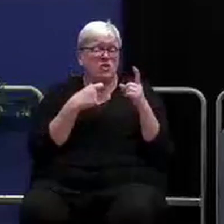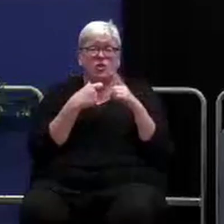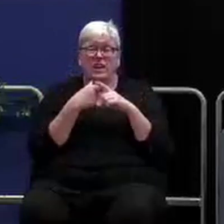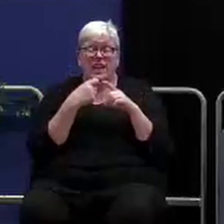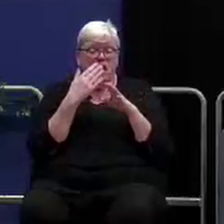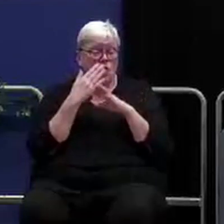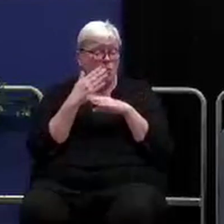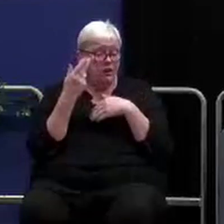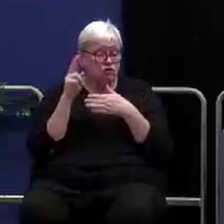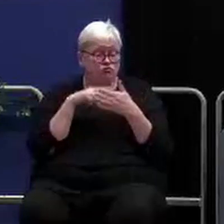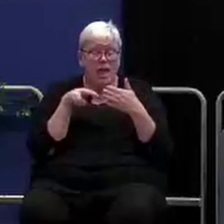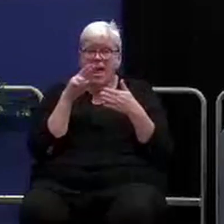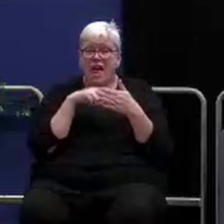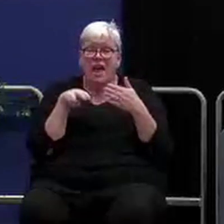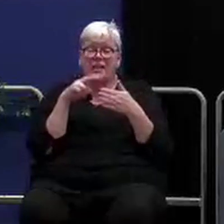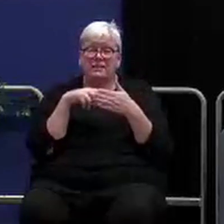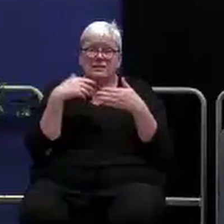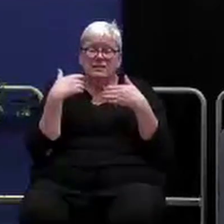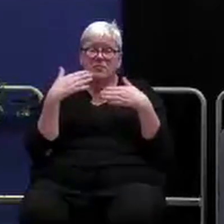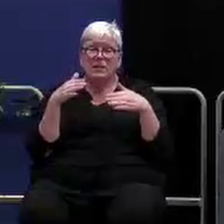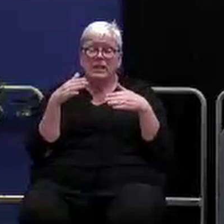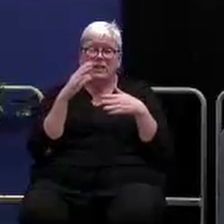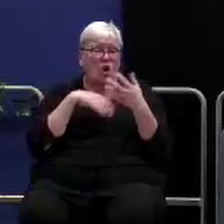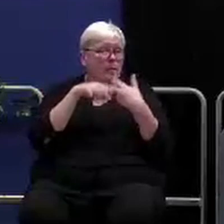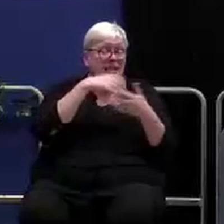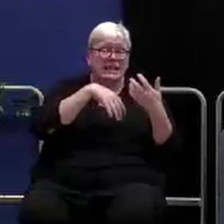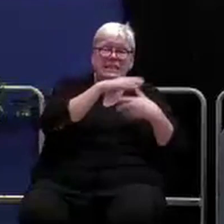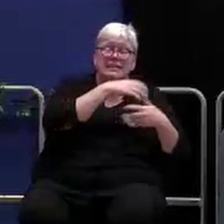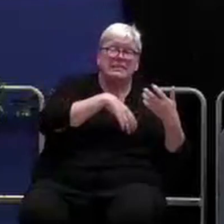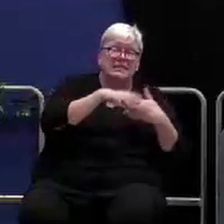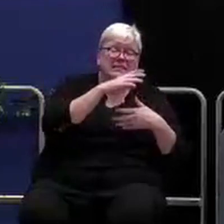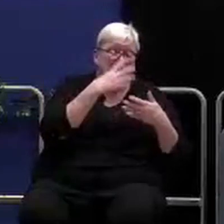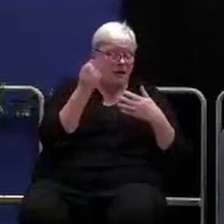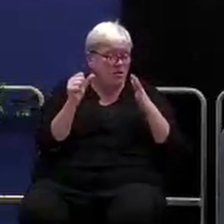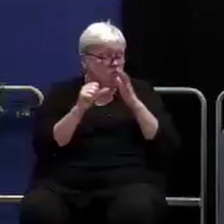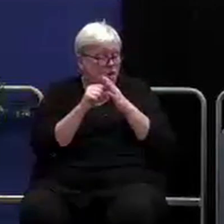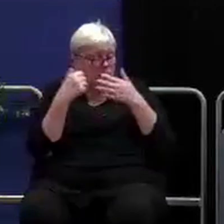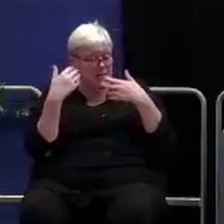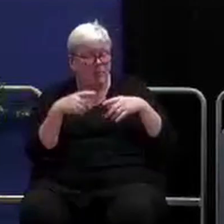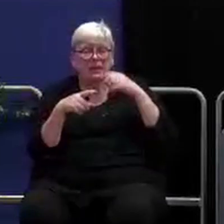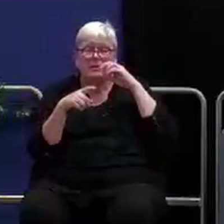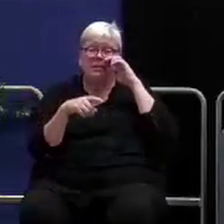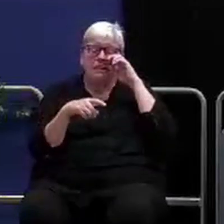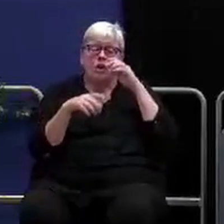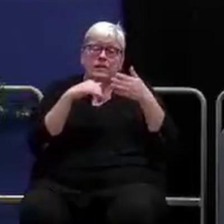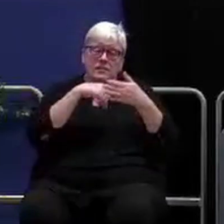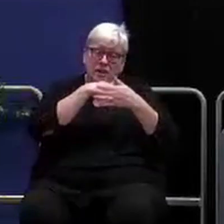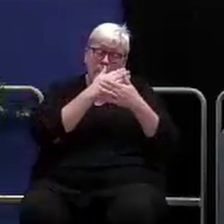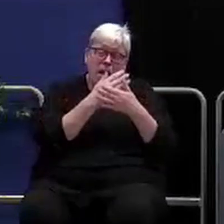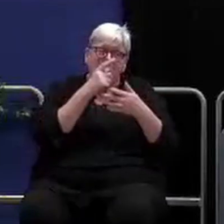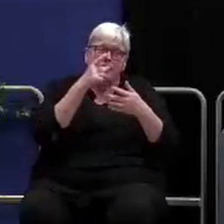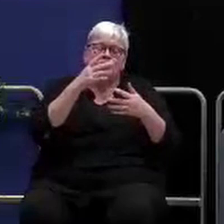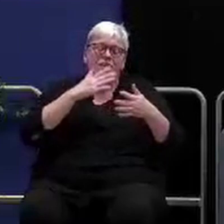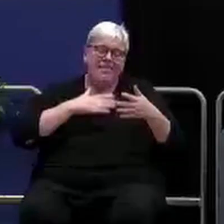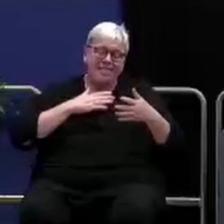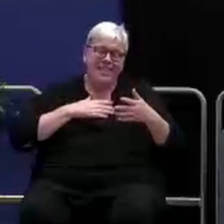work you read was complicated and had problems, because the bits that spoke to you still matter. You don't